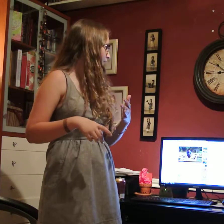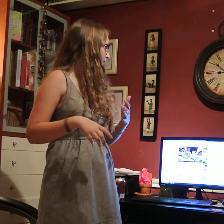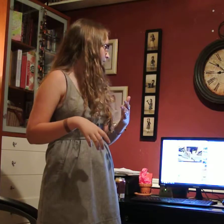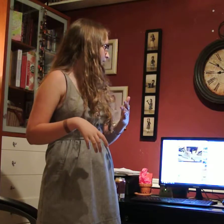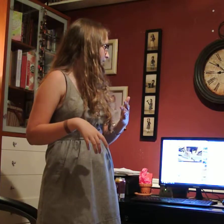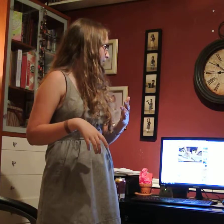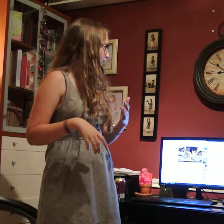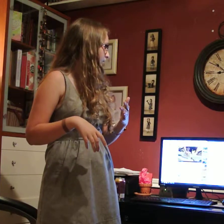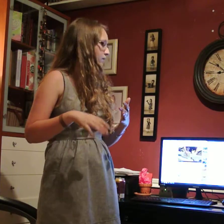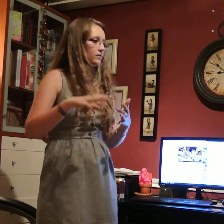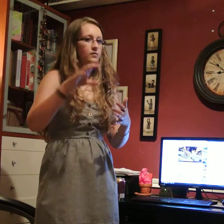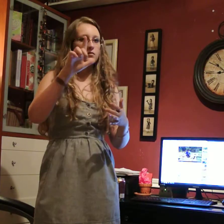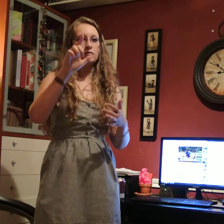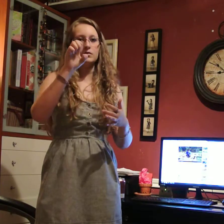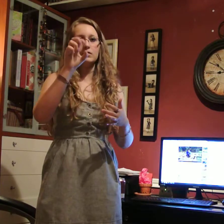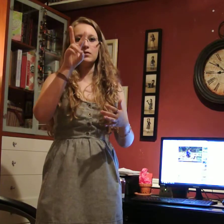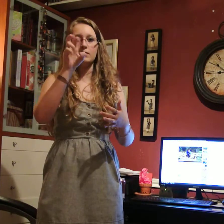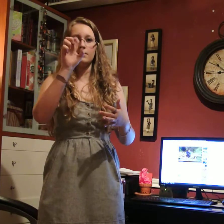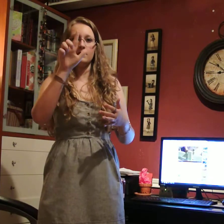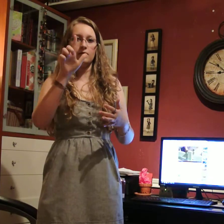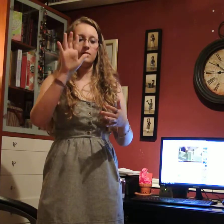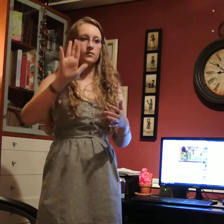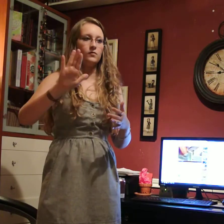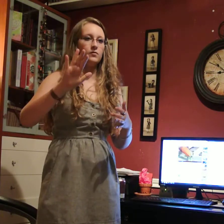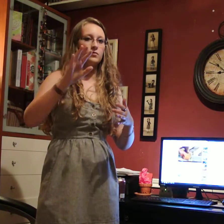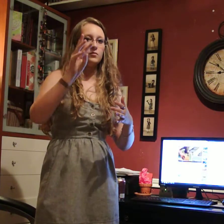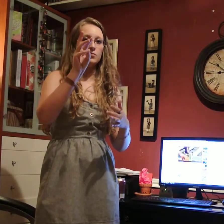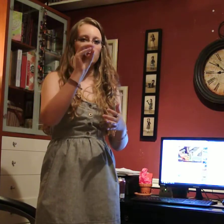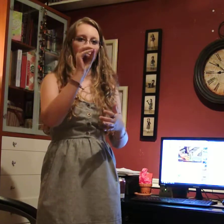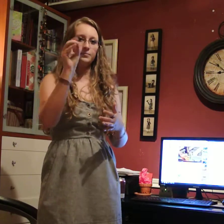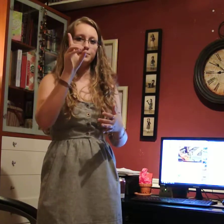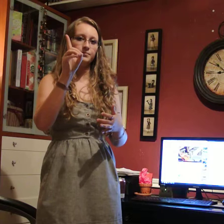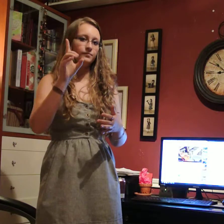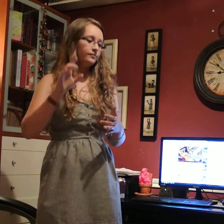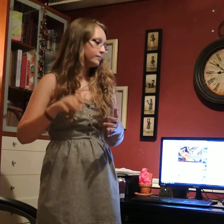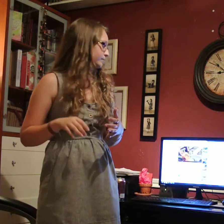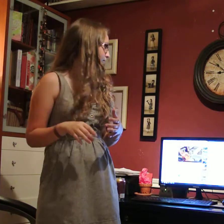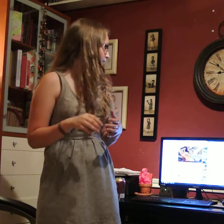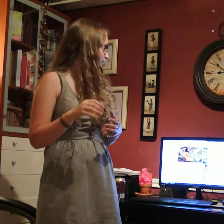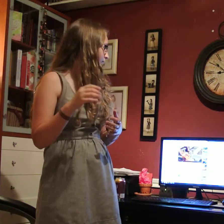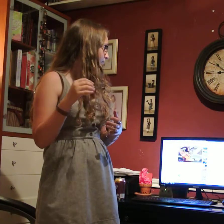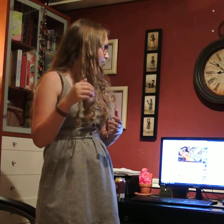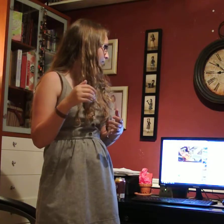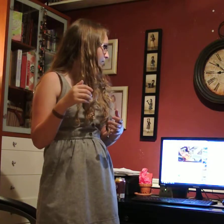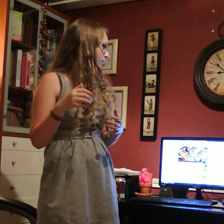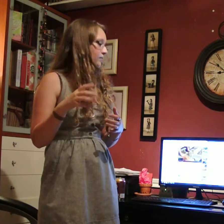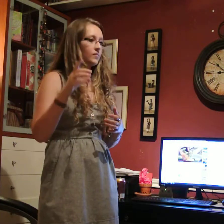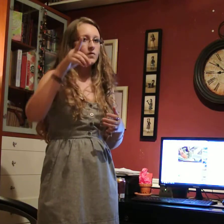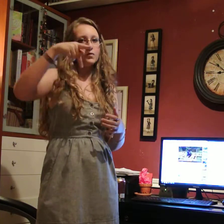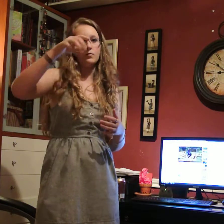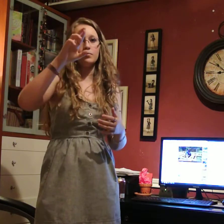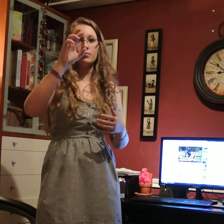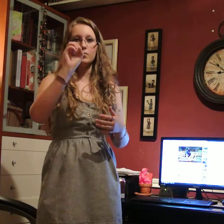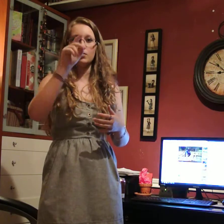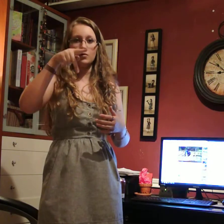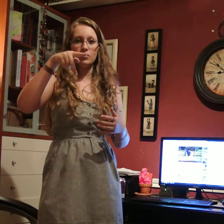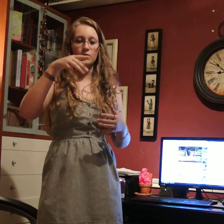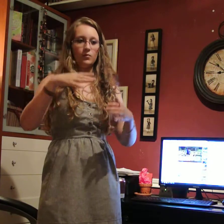we're going to use that to temporarily brace and prop the entire frame so it's nice and level. After that, we're going to screw off our